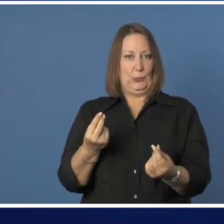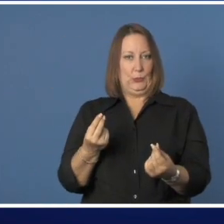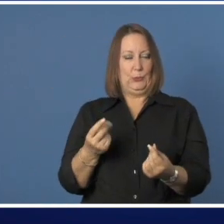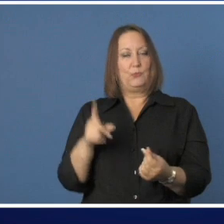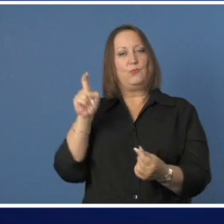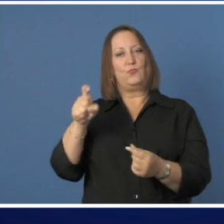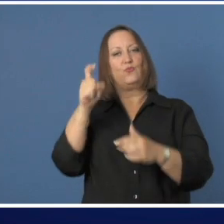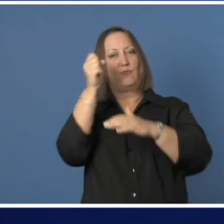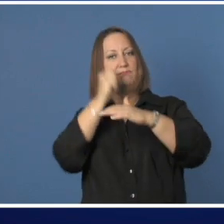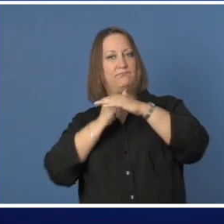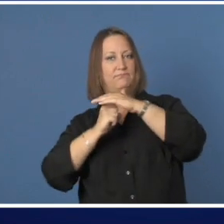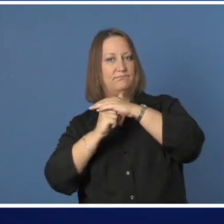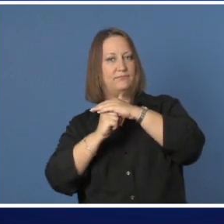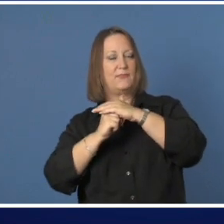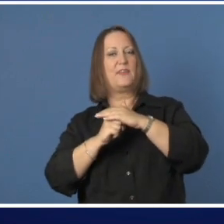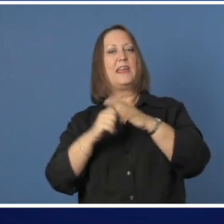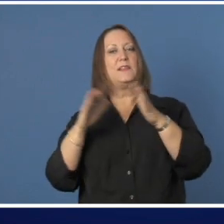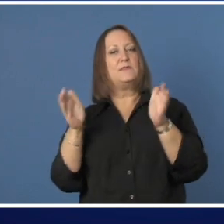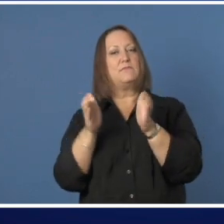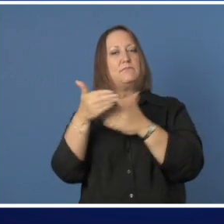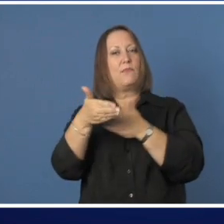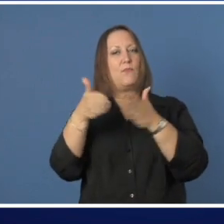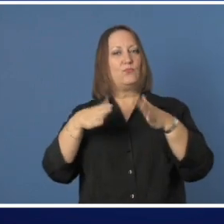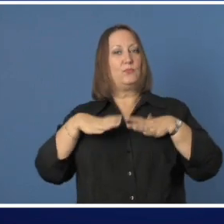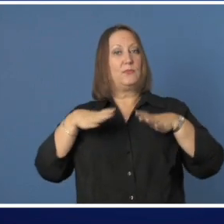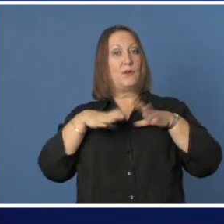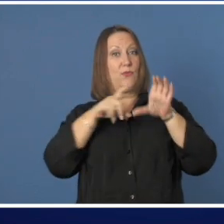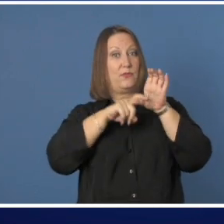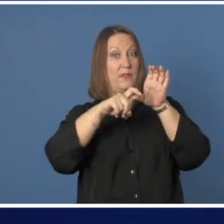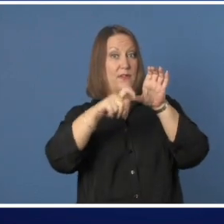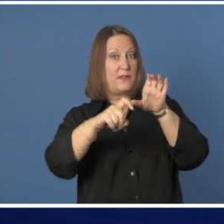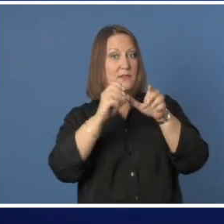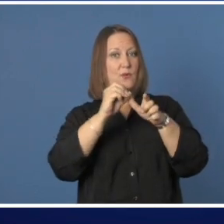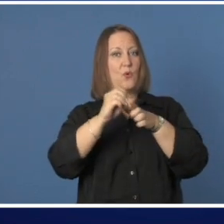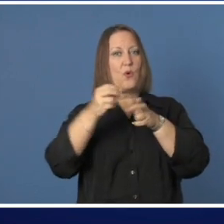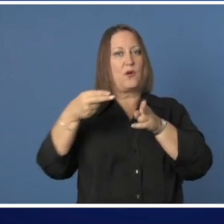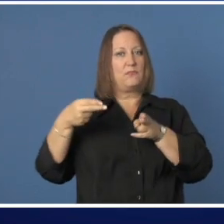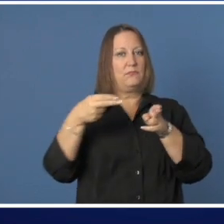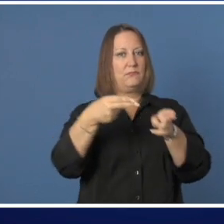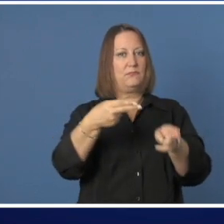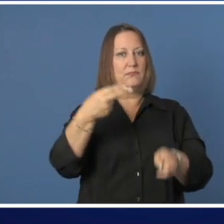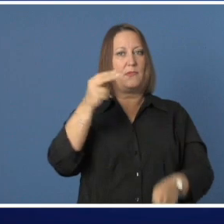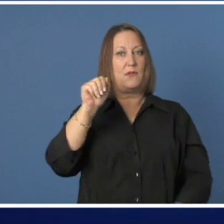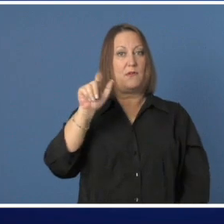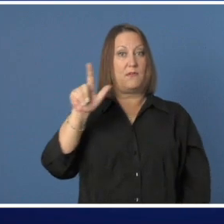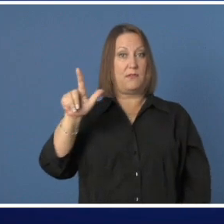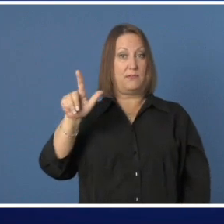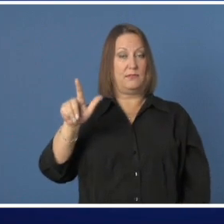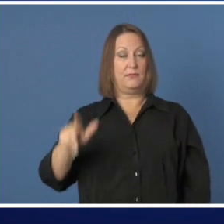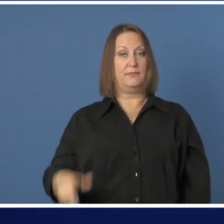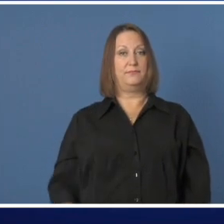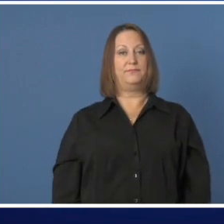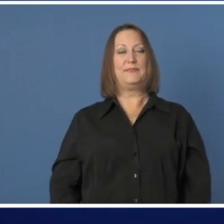take shelter in hallways and closets. Avoid windows.